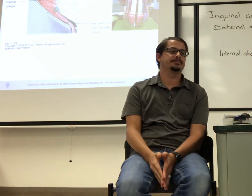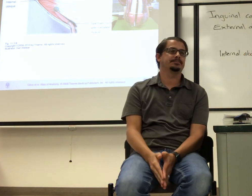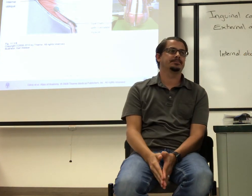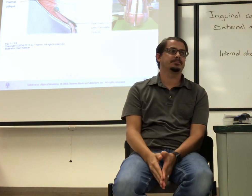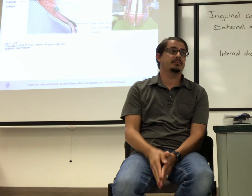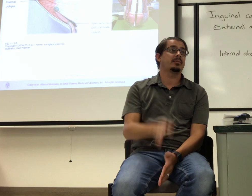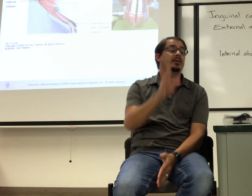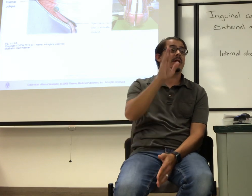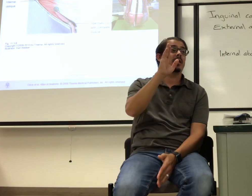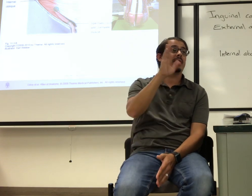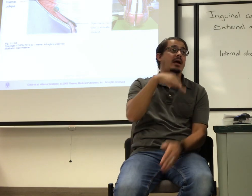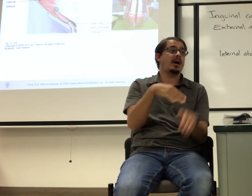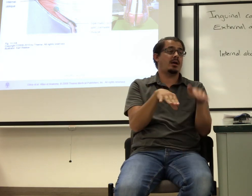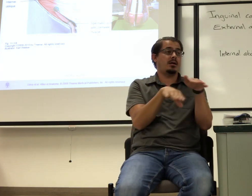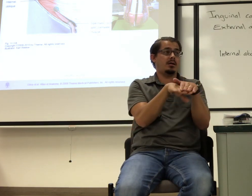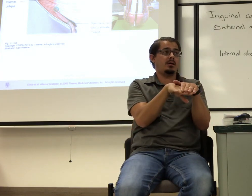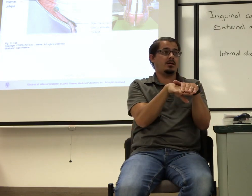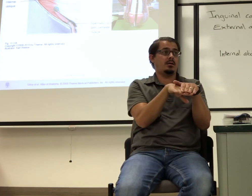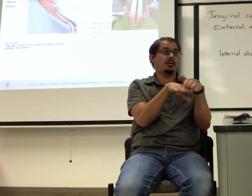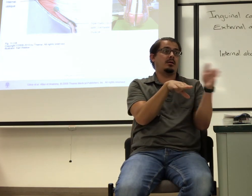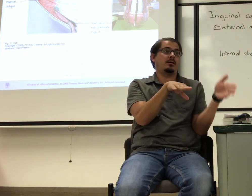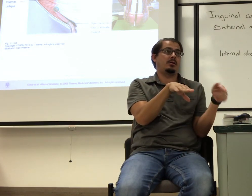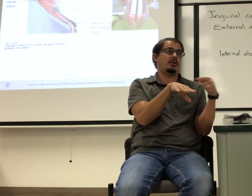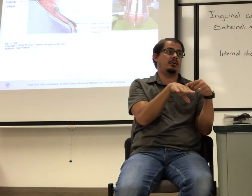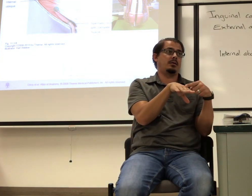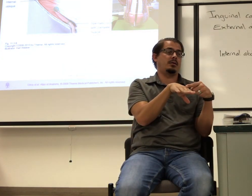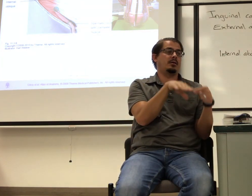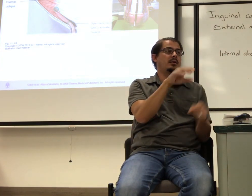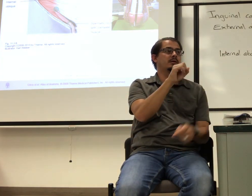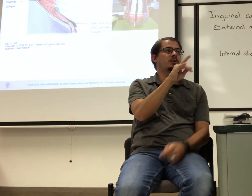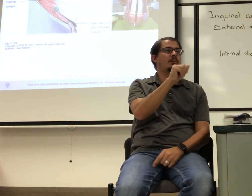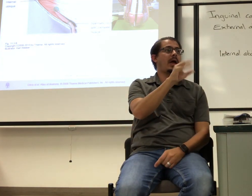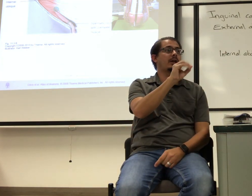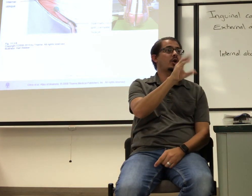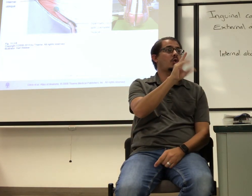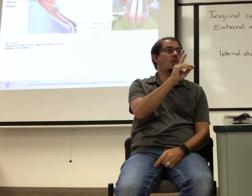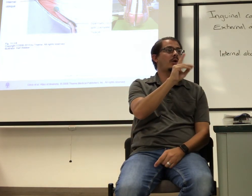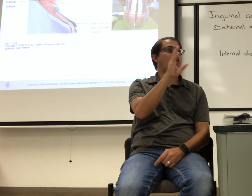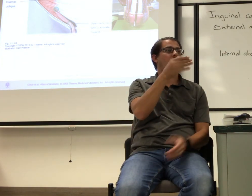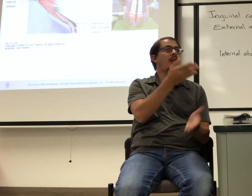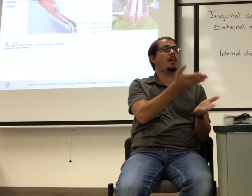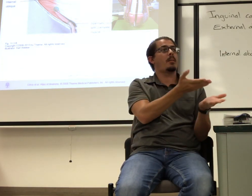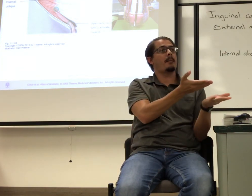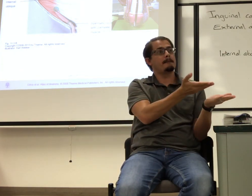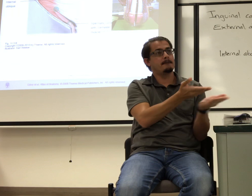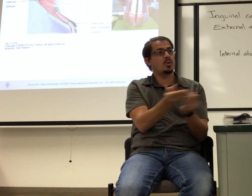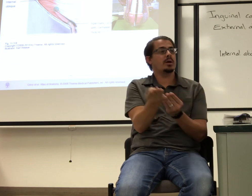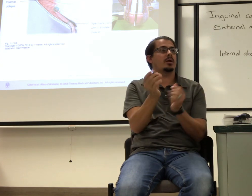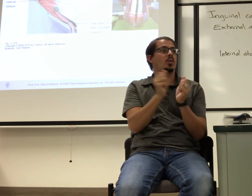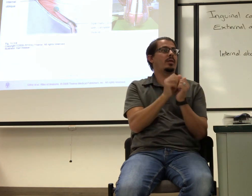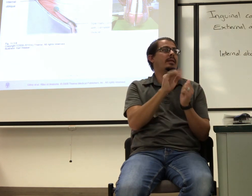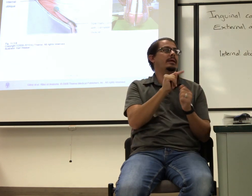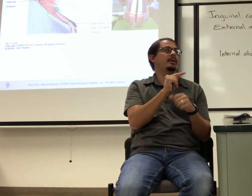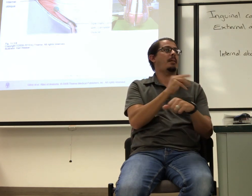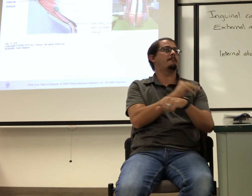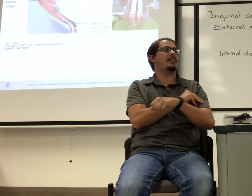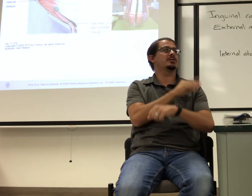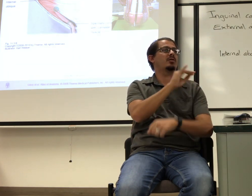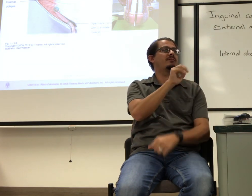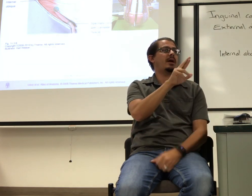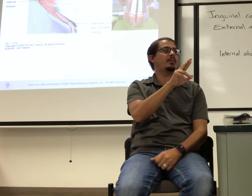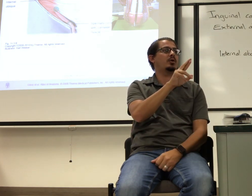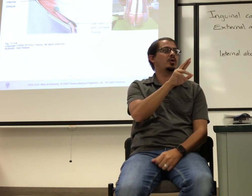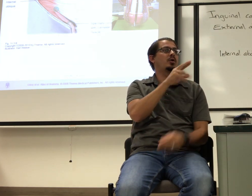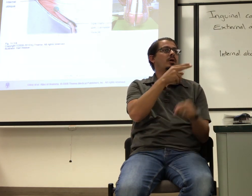Now this layer, the spermatocord will take with it muscle fibers that kind of cover it. And it's